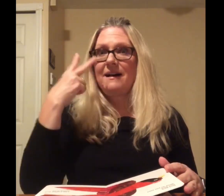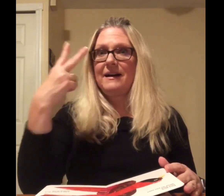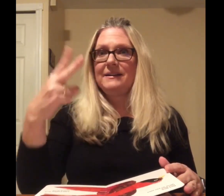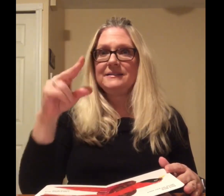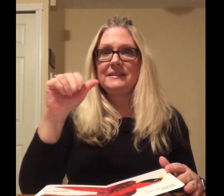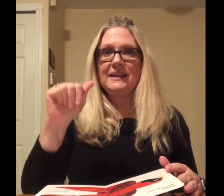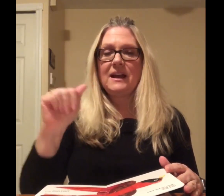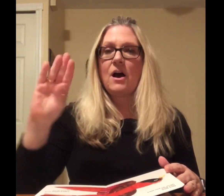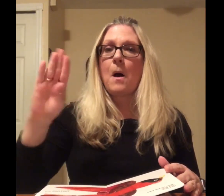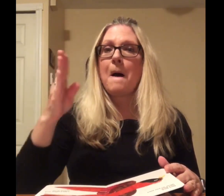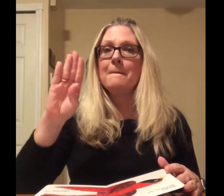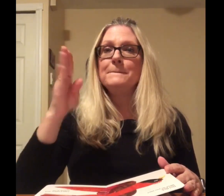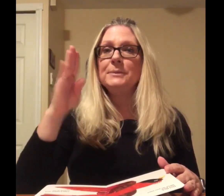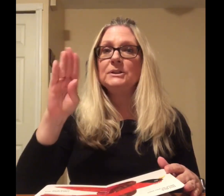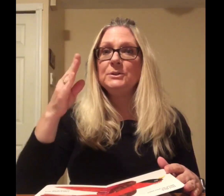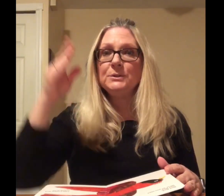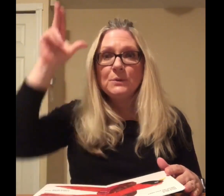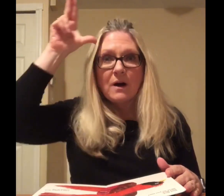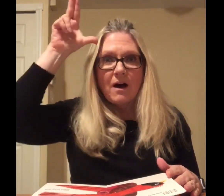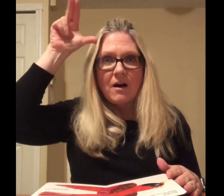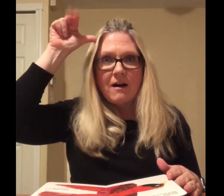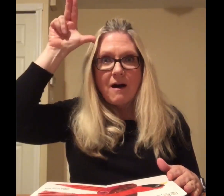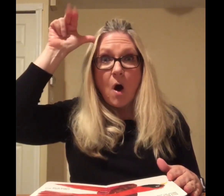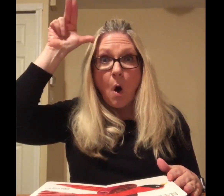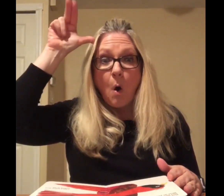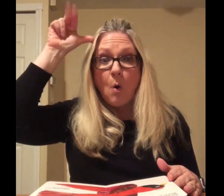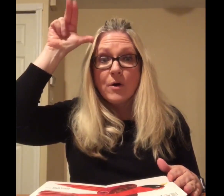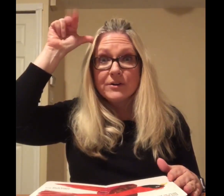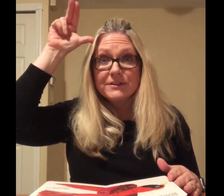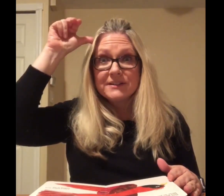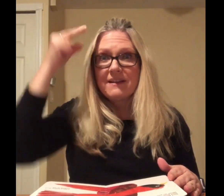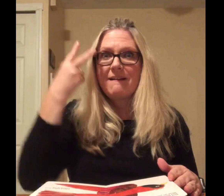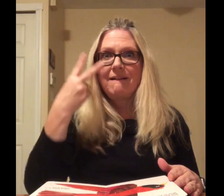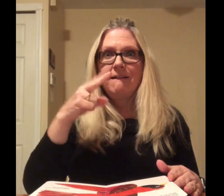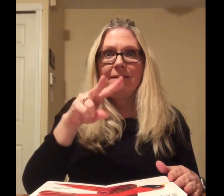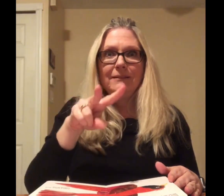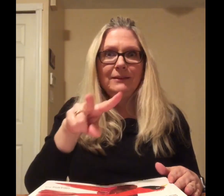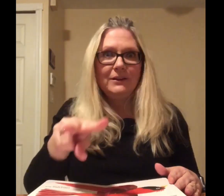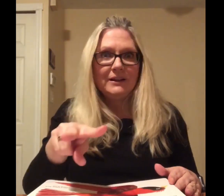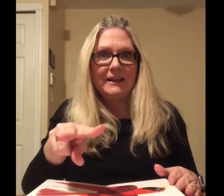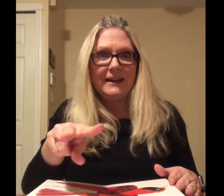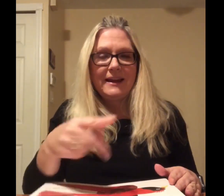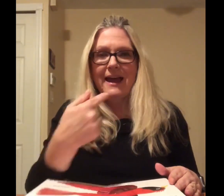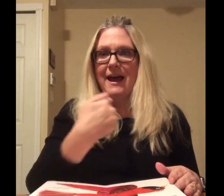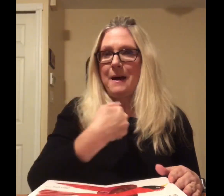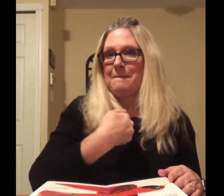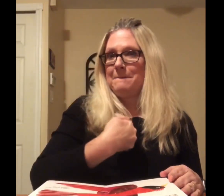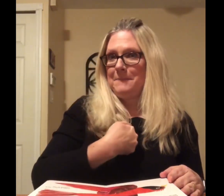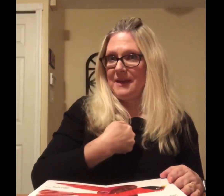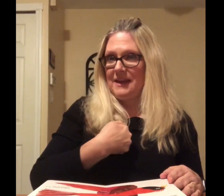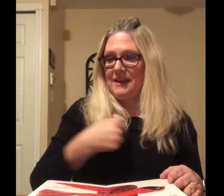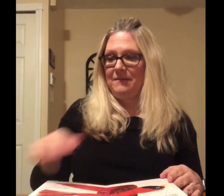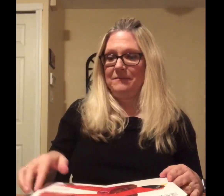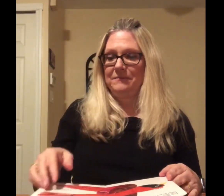I see a blue horse looking at me.